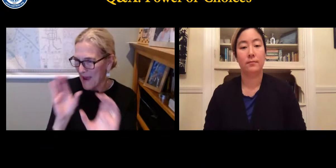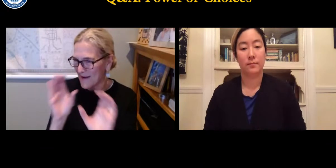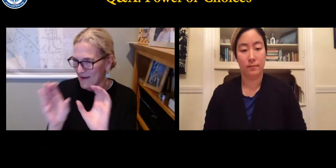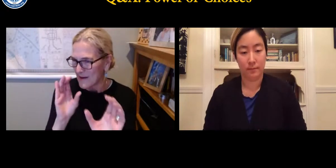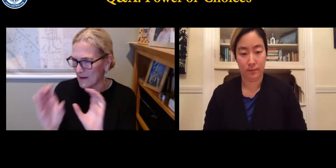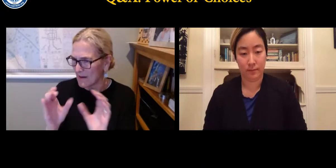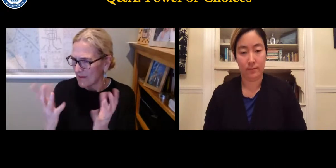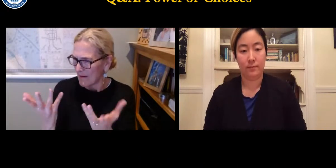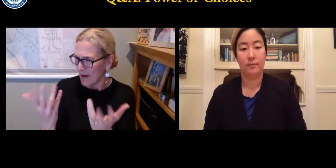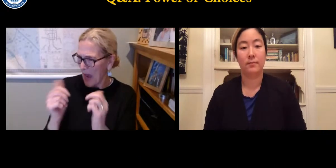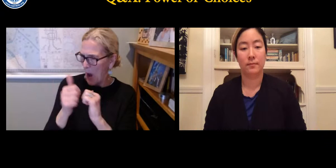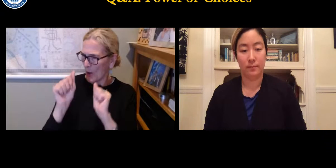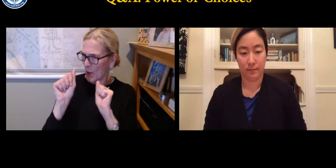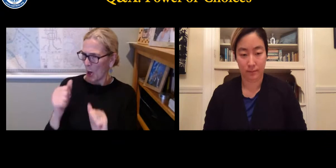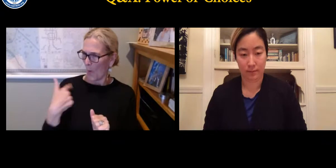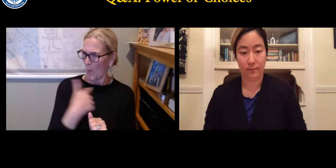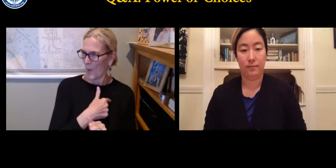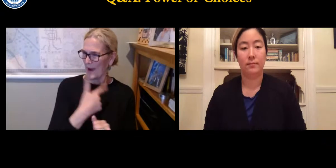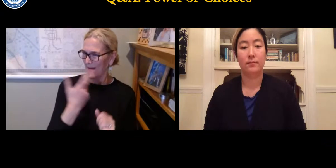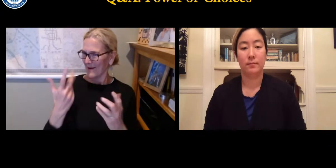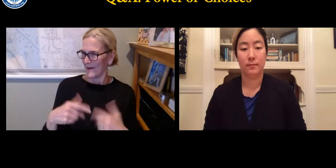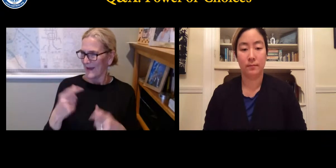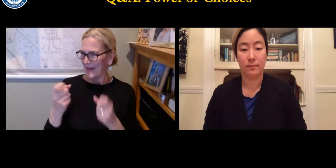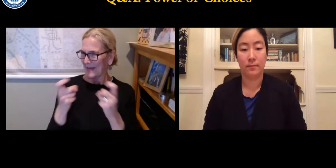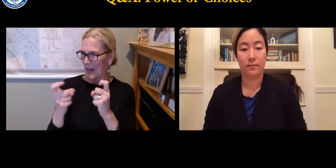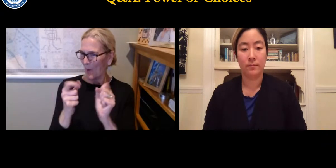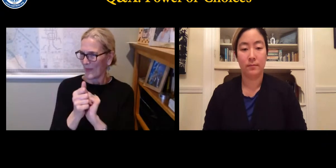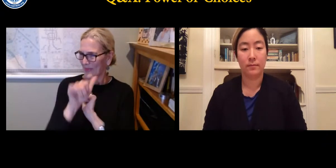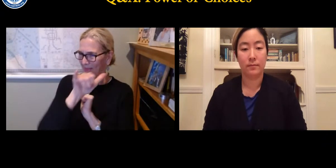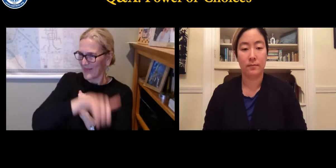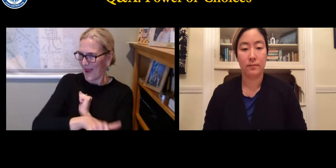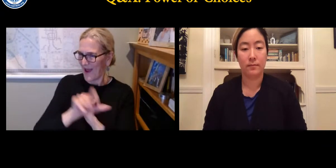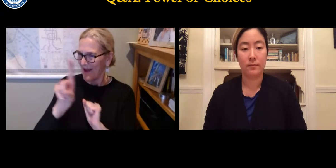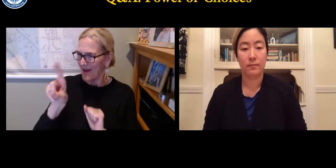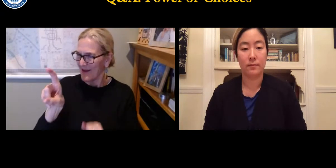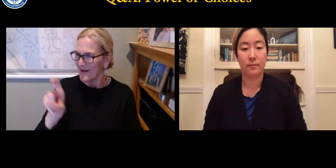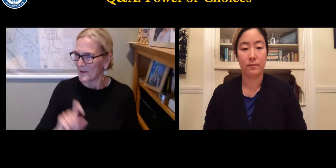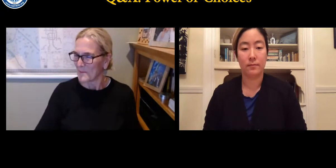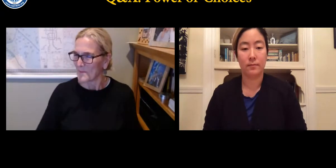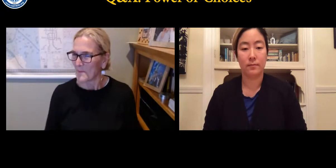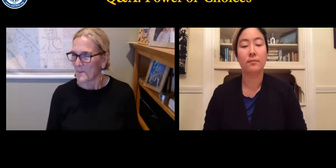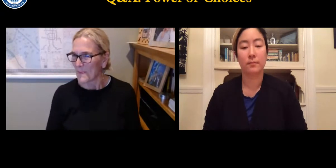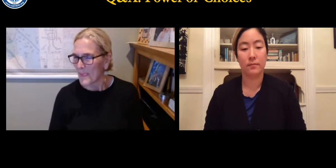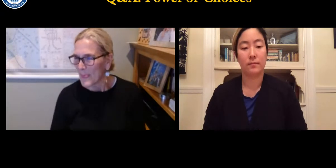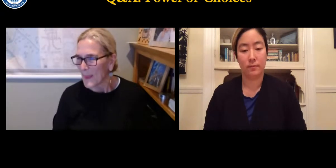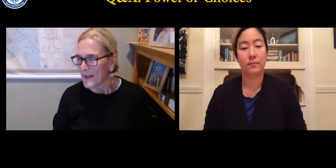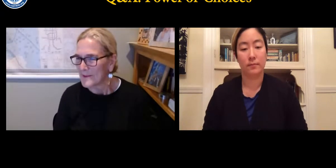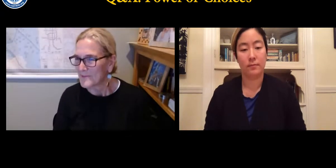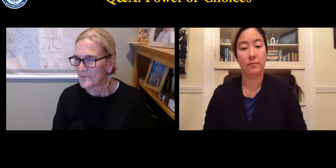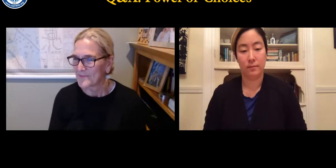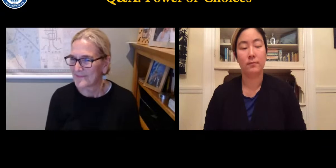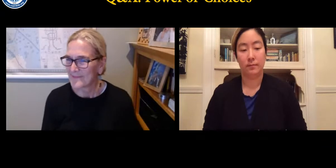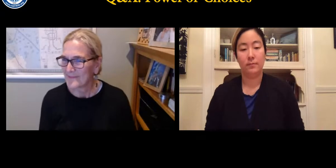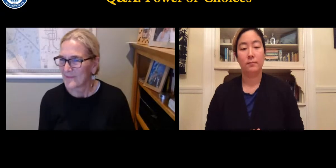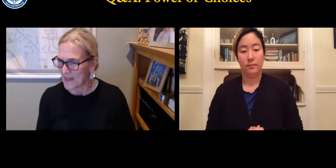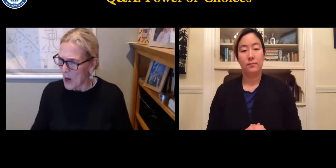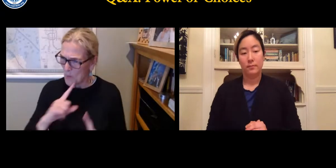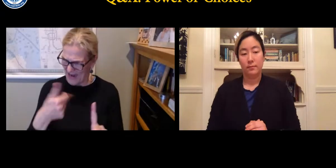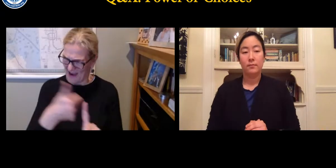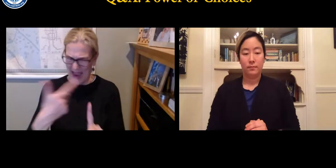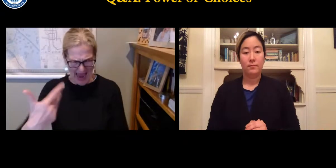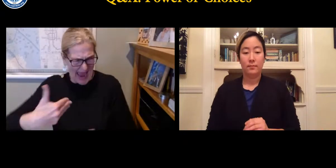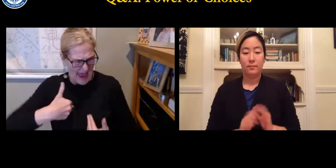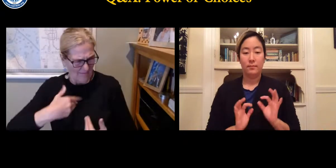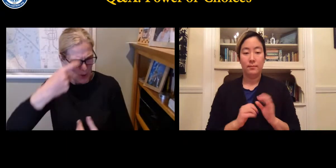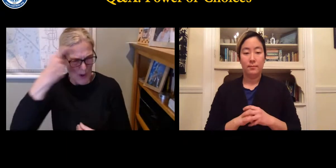limited vocabulary or with limited language skills, how can they express that? How do we deal with